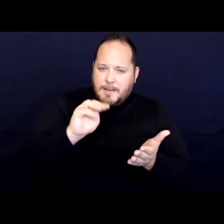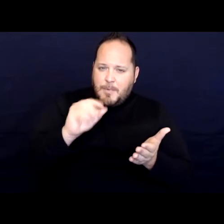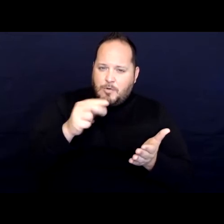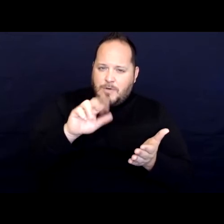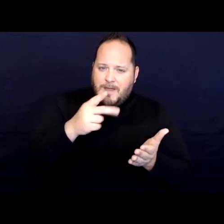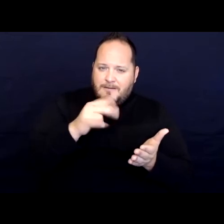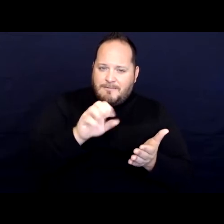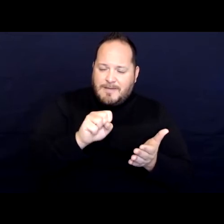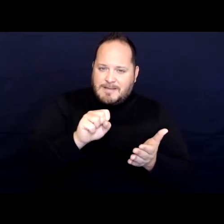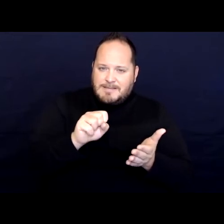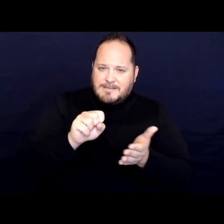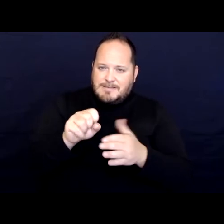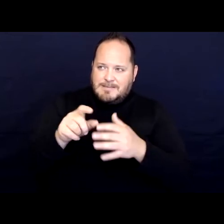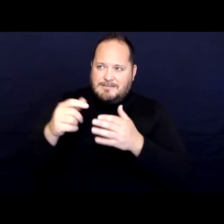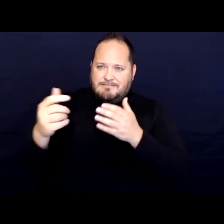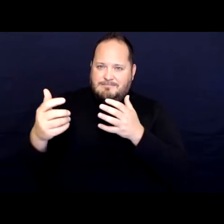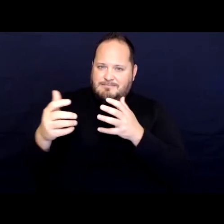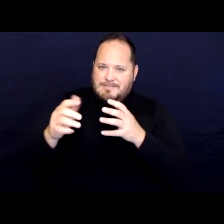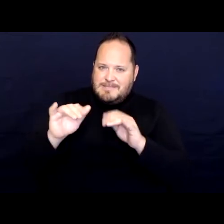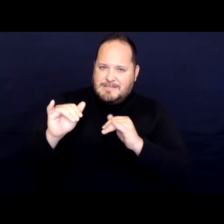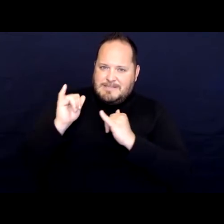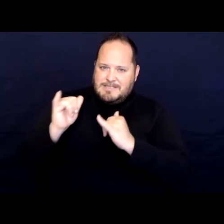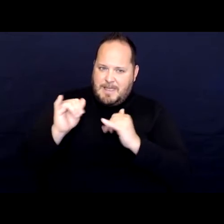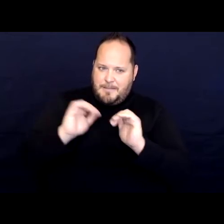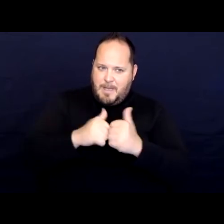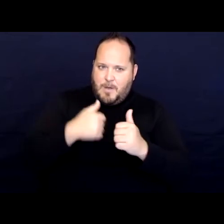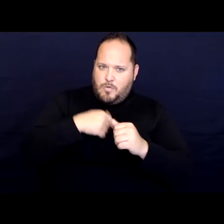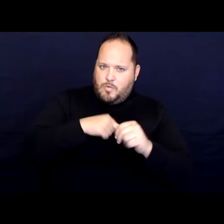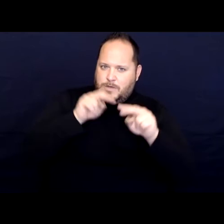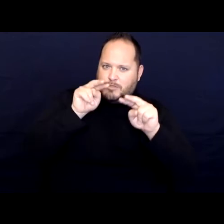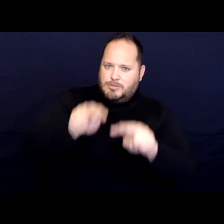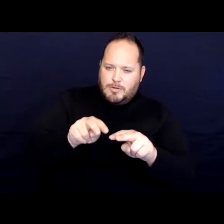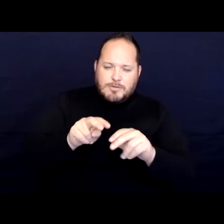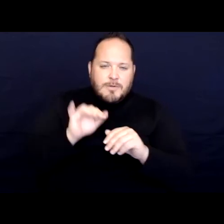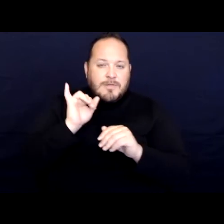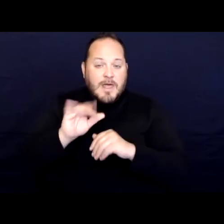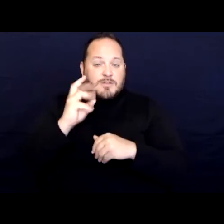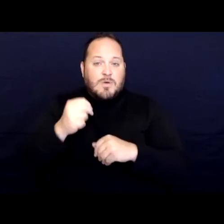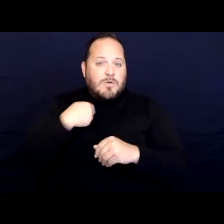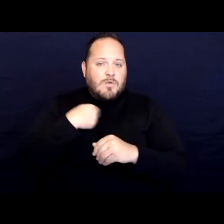So that's when we put into effect,